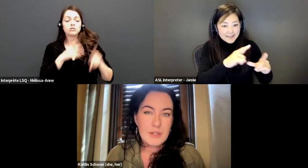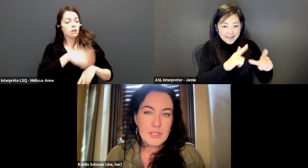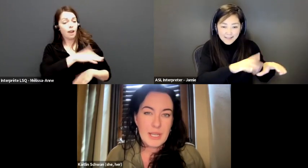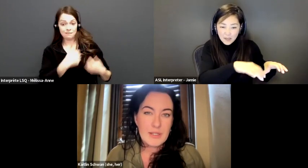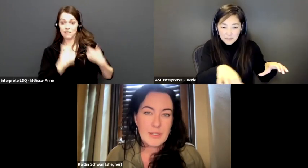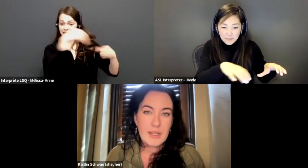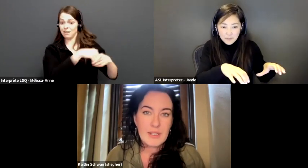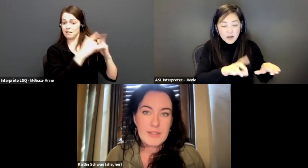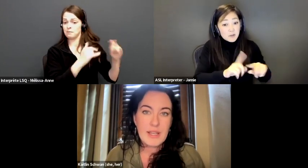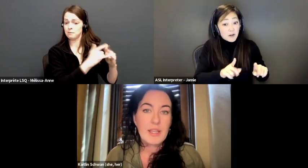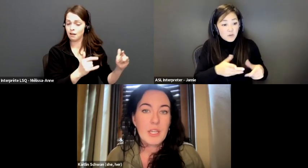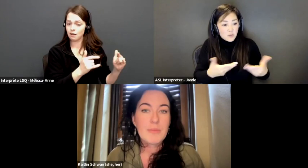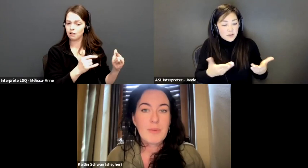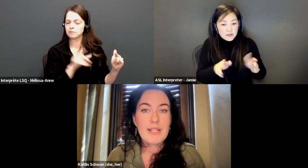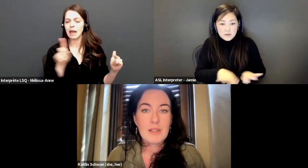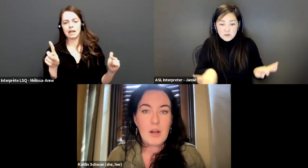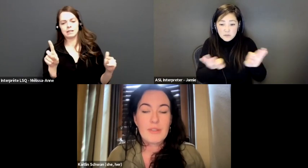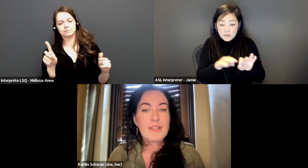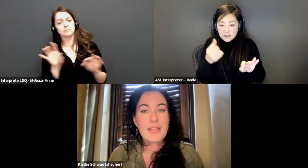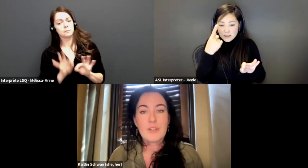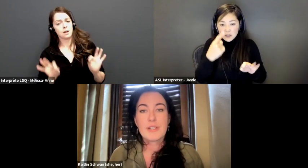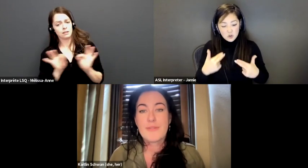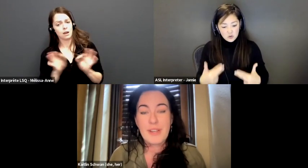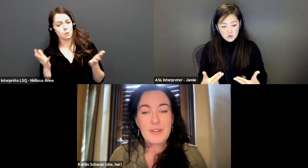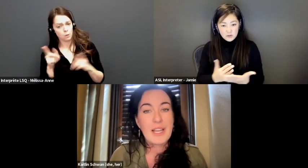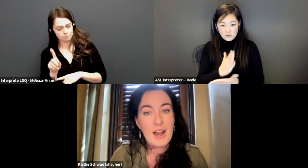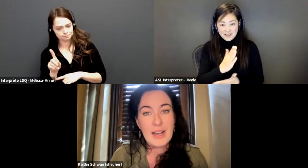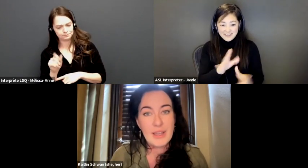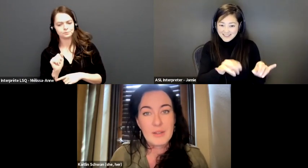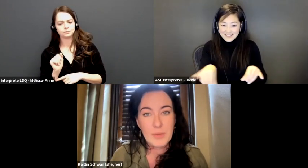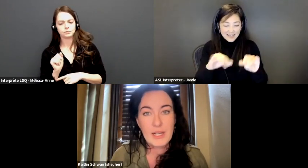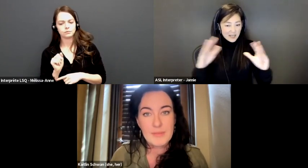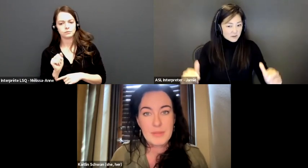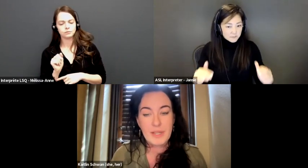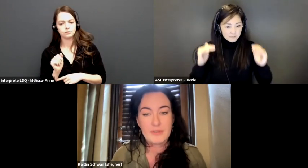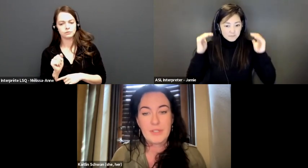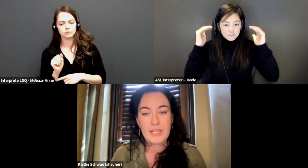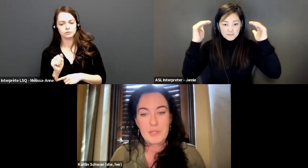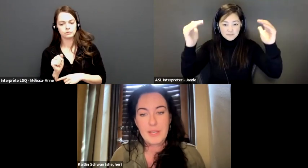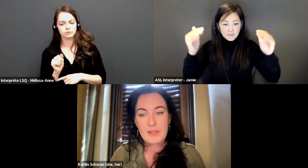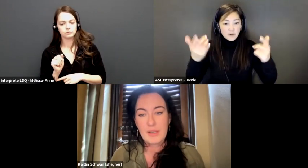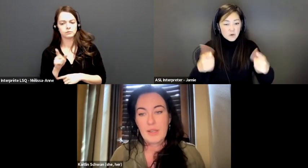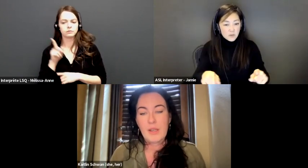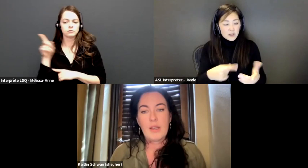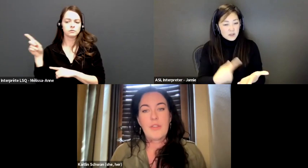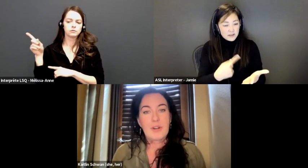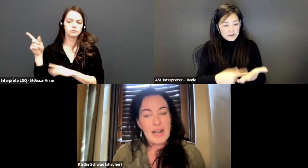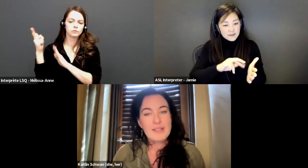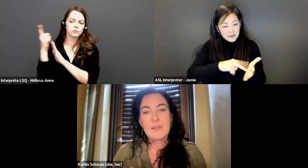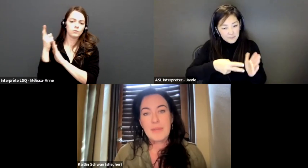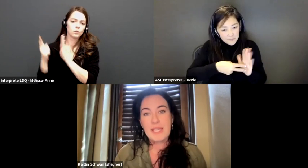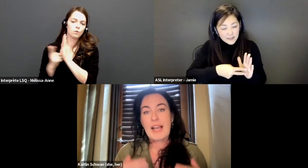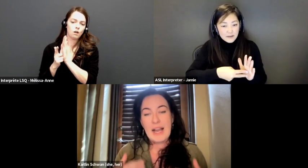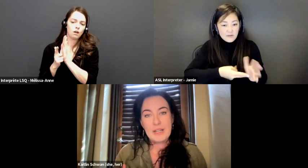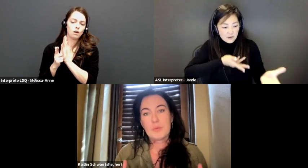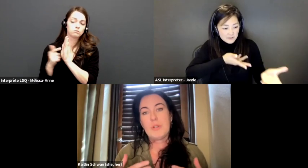important to understand is that in human rights law, the standard is very high when it comes to meaningful engagement. There has